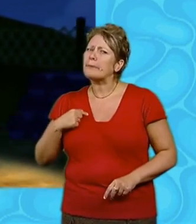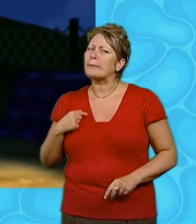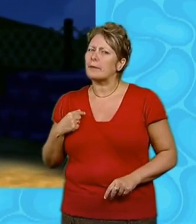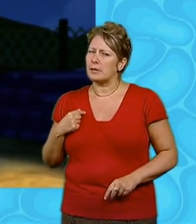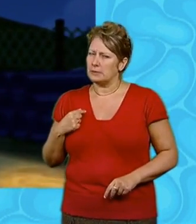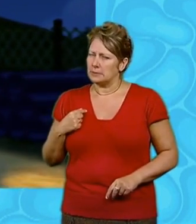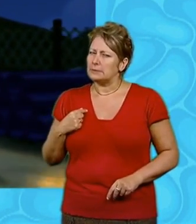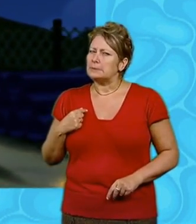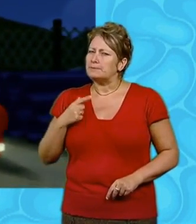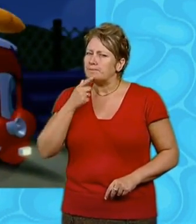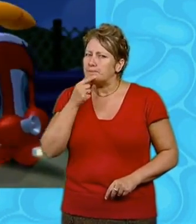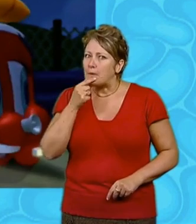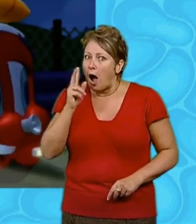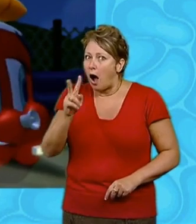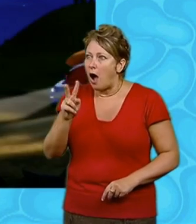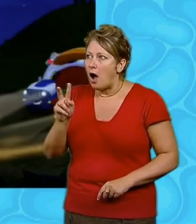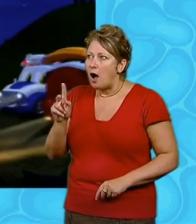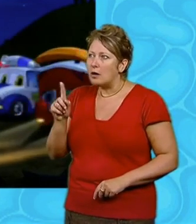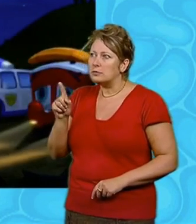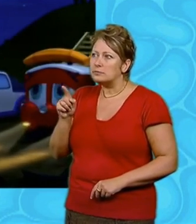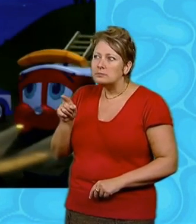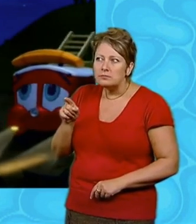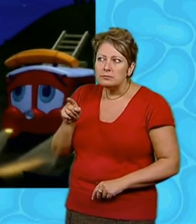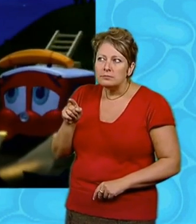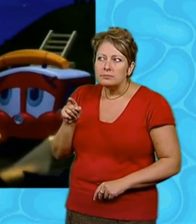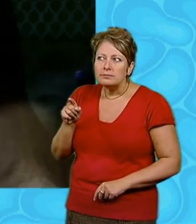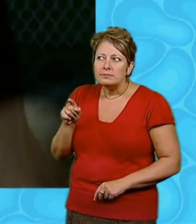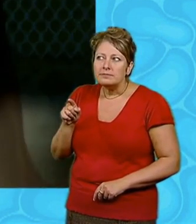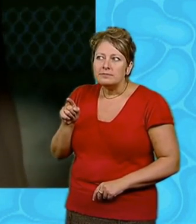right. And I've seen something.